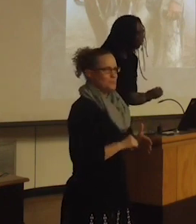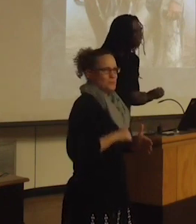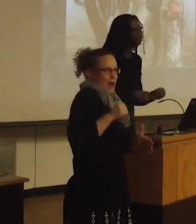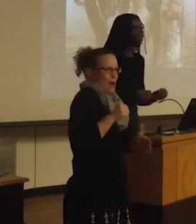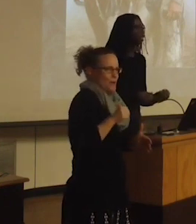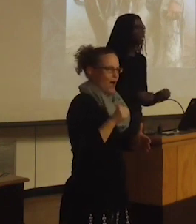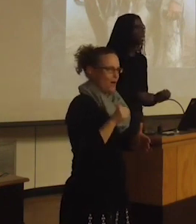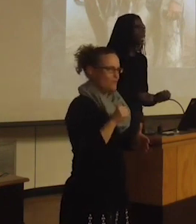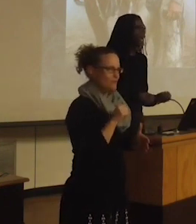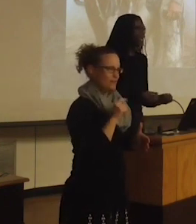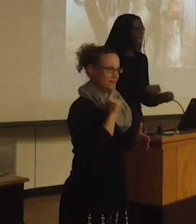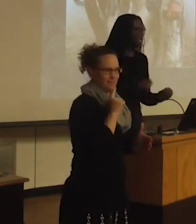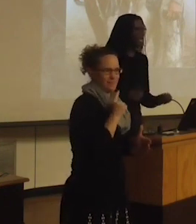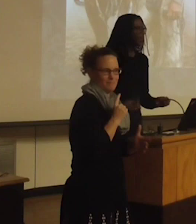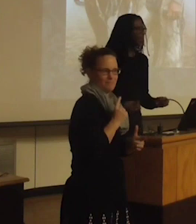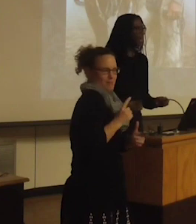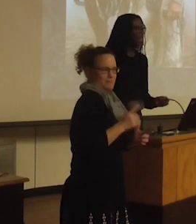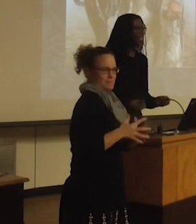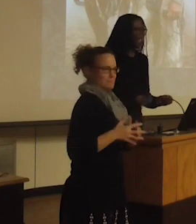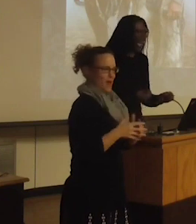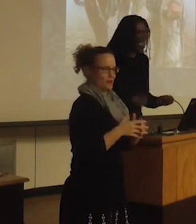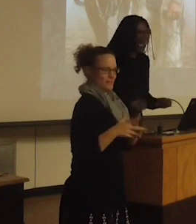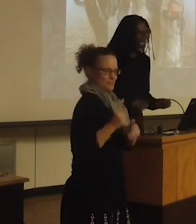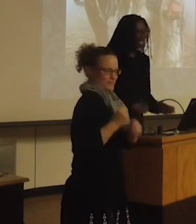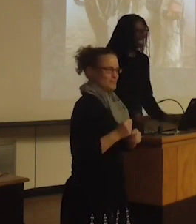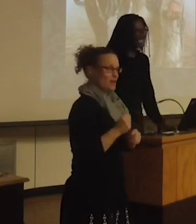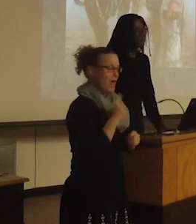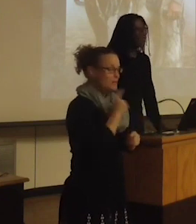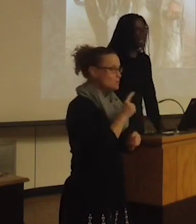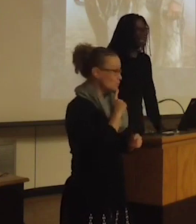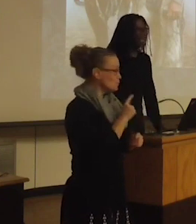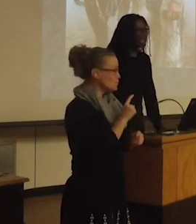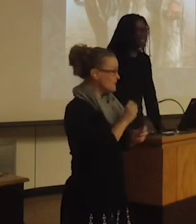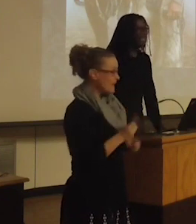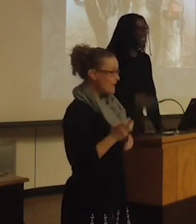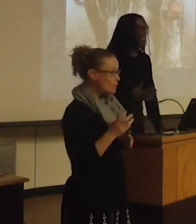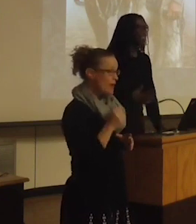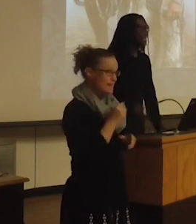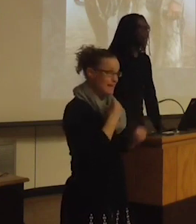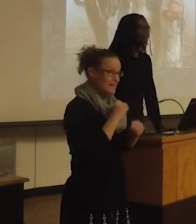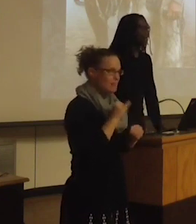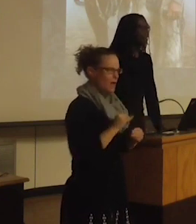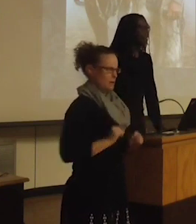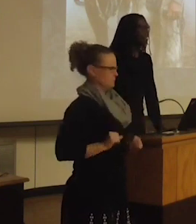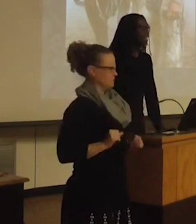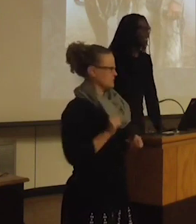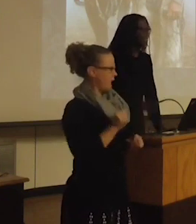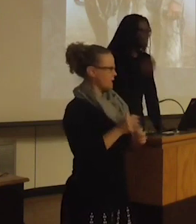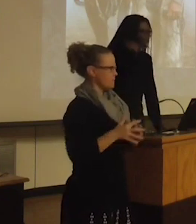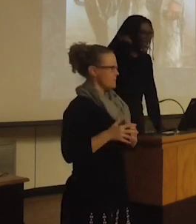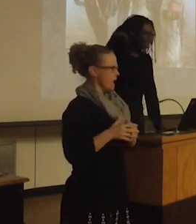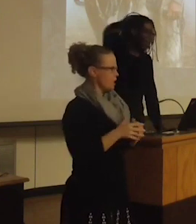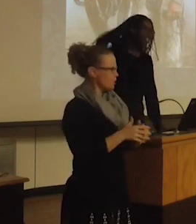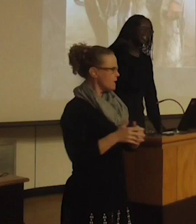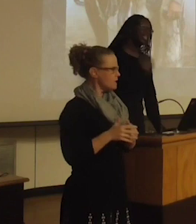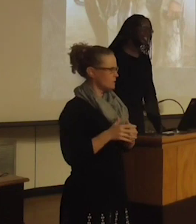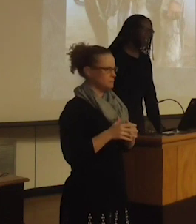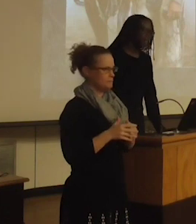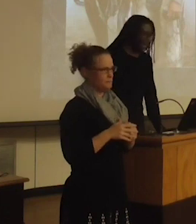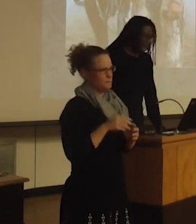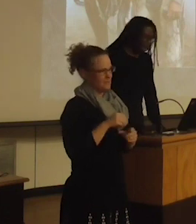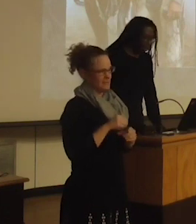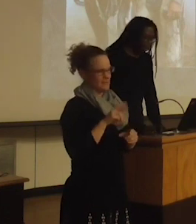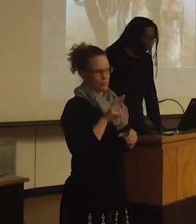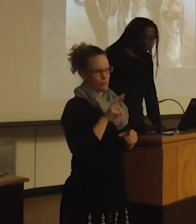grand American tradition. And to take that away, to not actually consume mm-hmm. that, is distinctly un-American in the racist